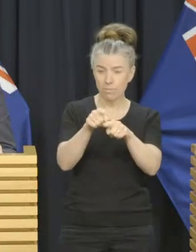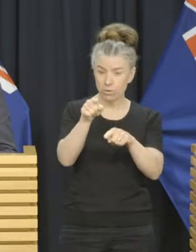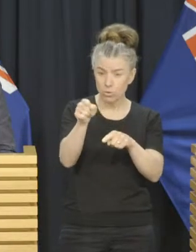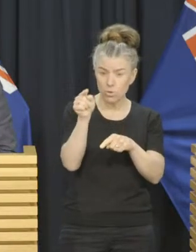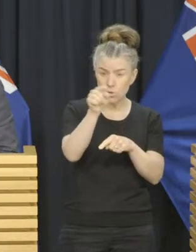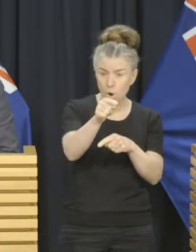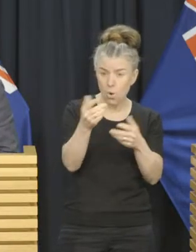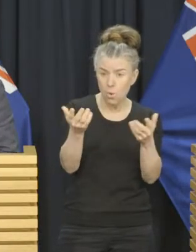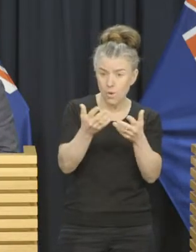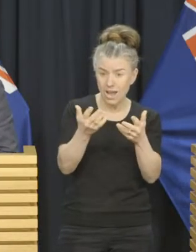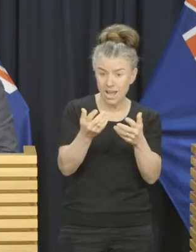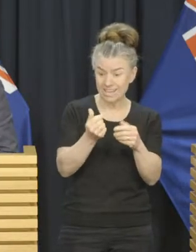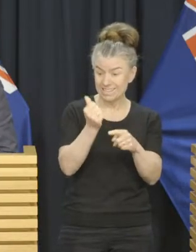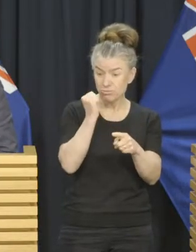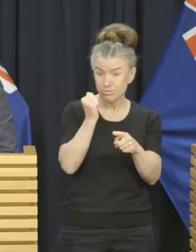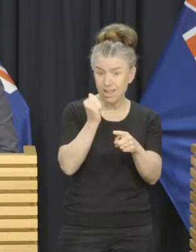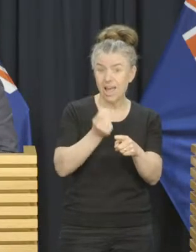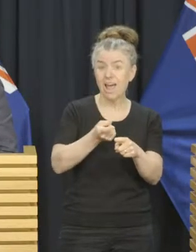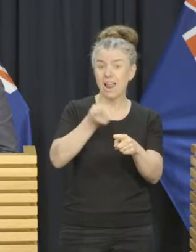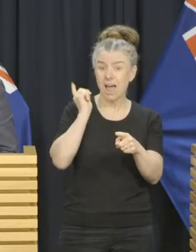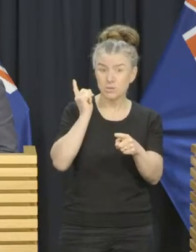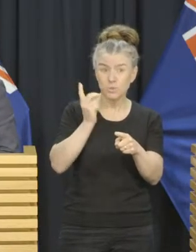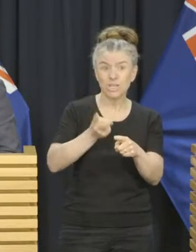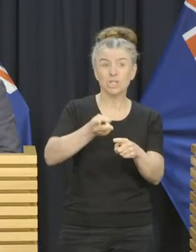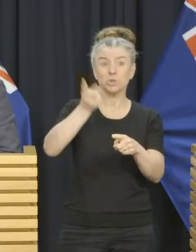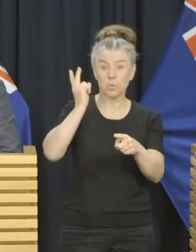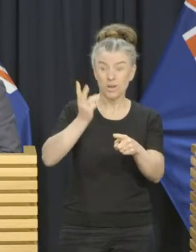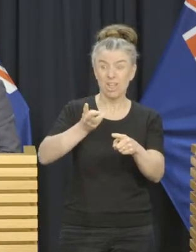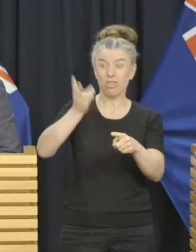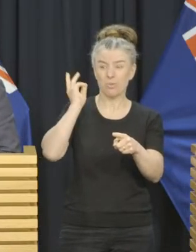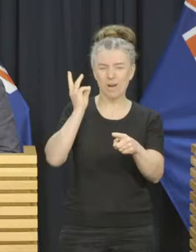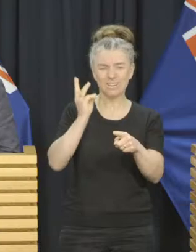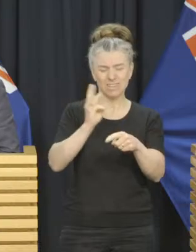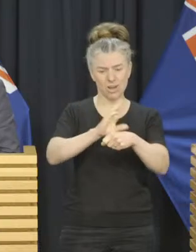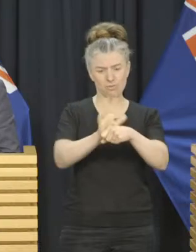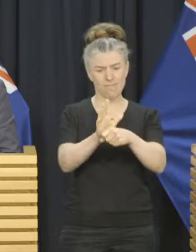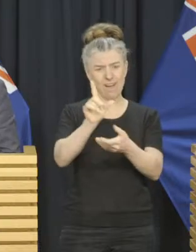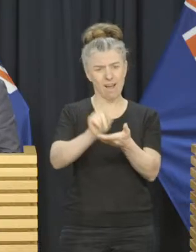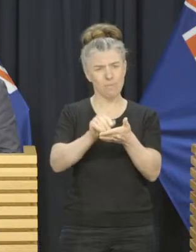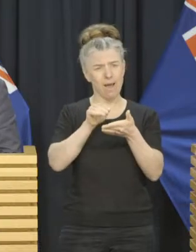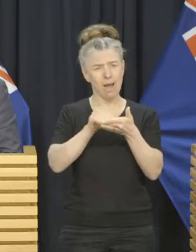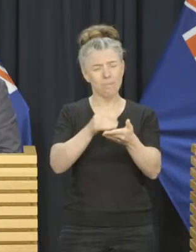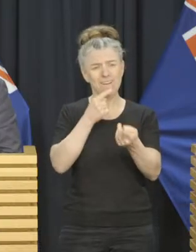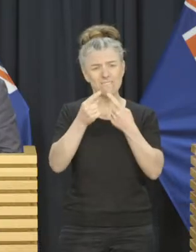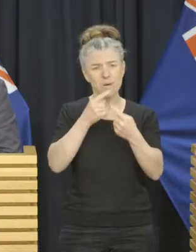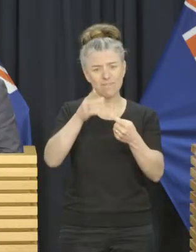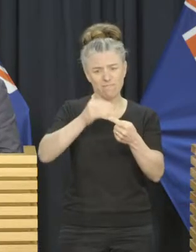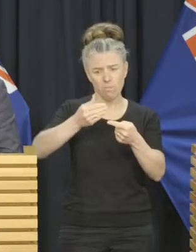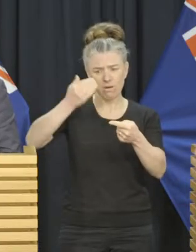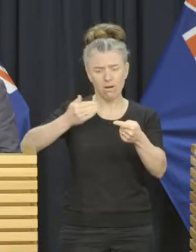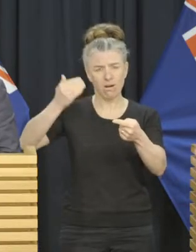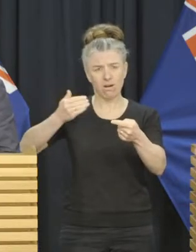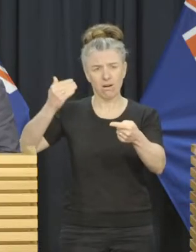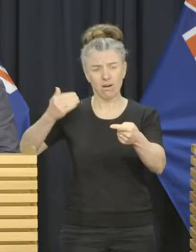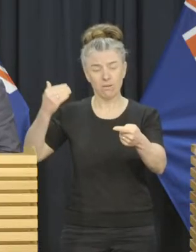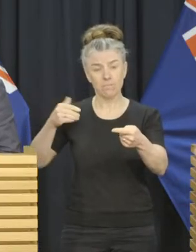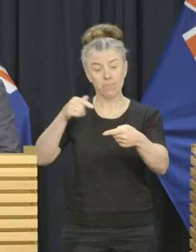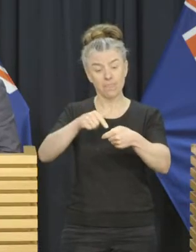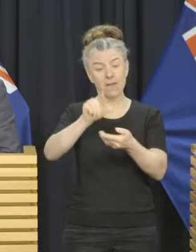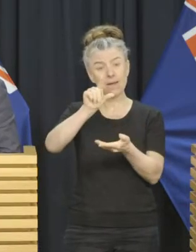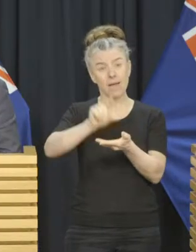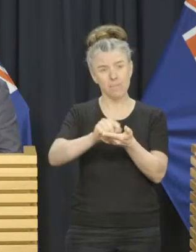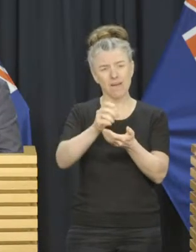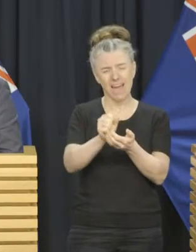ago, 2 weeks ago, or even longer, and the COVID Tracer app helps people to collect that data. The COVID Tracer app has